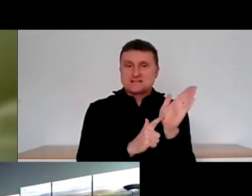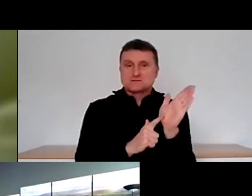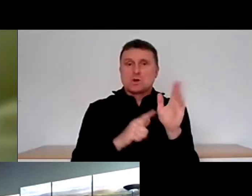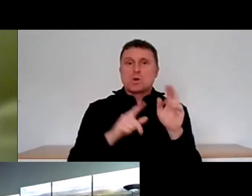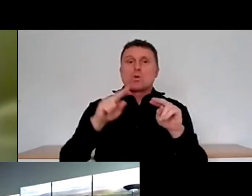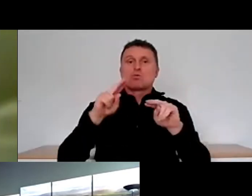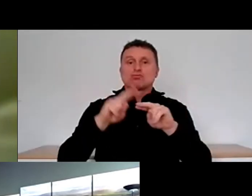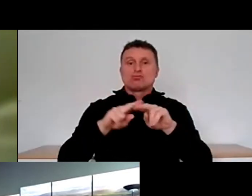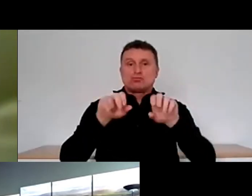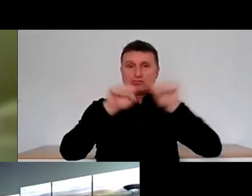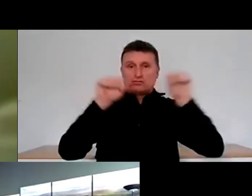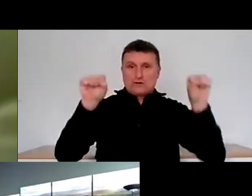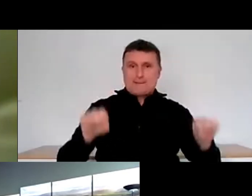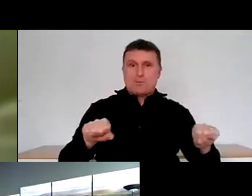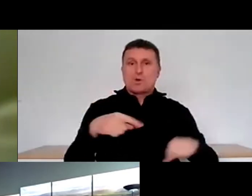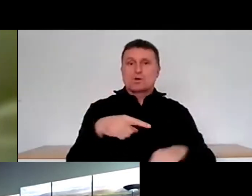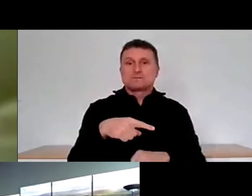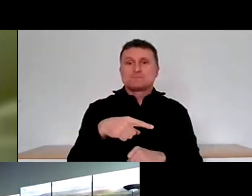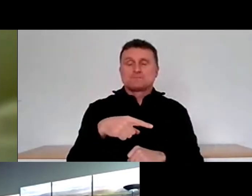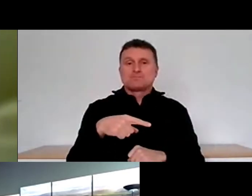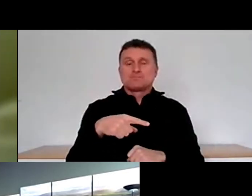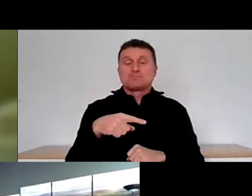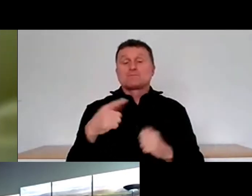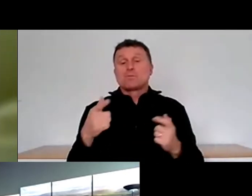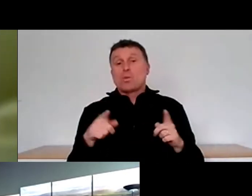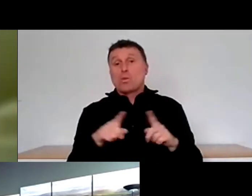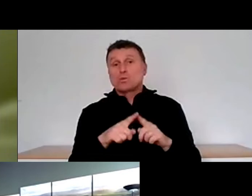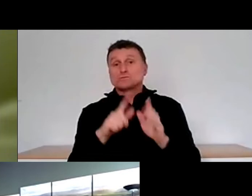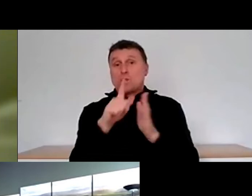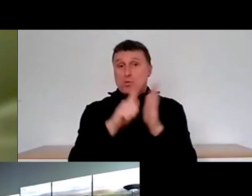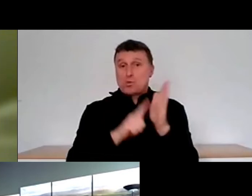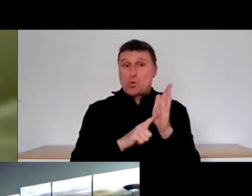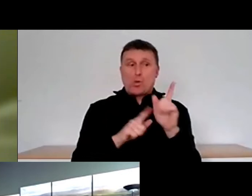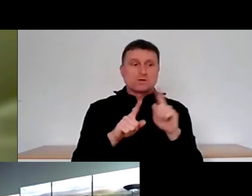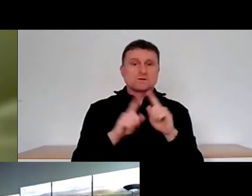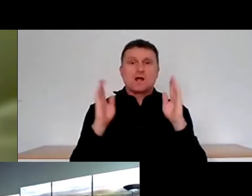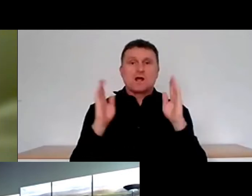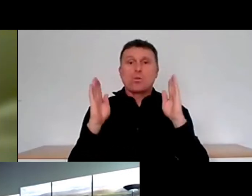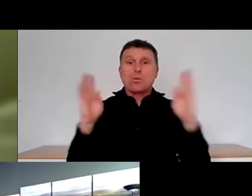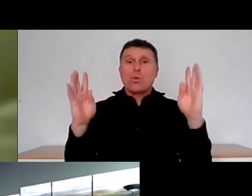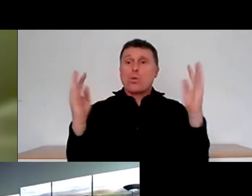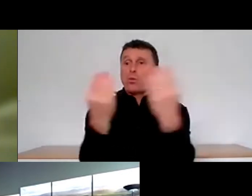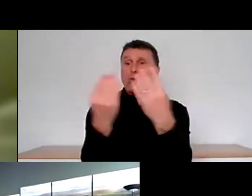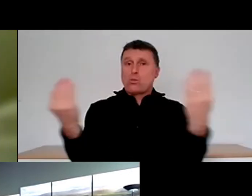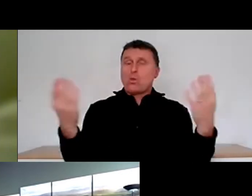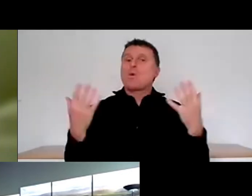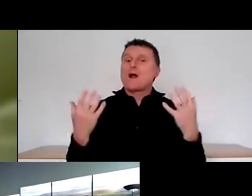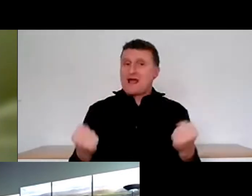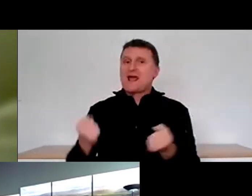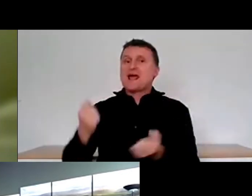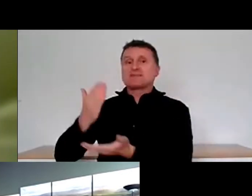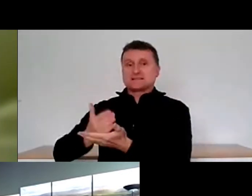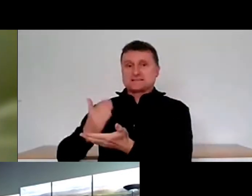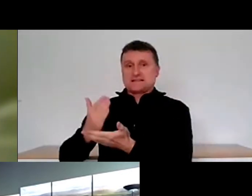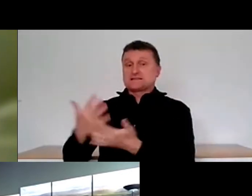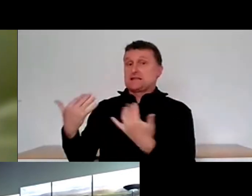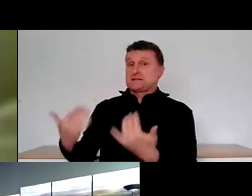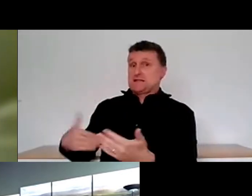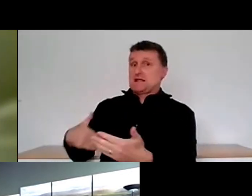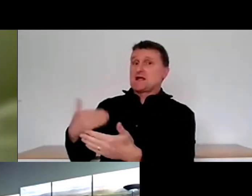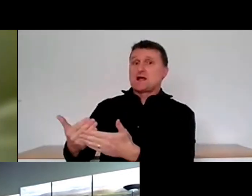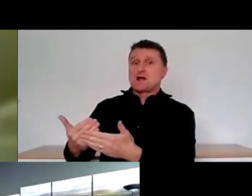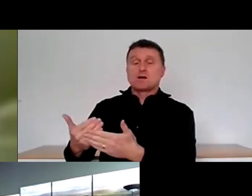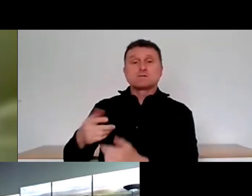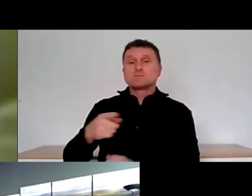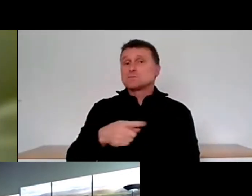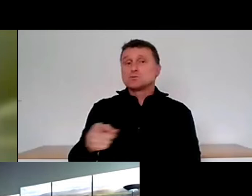existing regulators make up the walls, or some of the walls that exist at the moment, but you can't really walk into a building and spend time